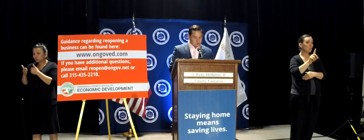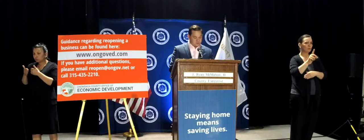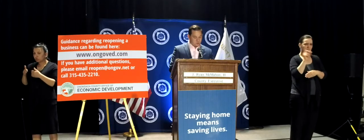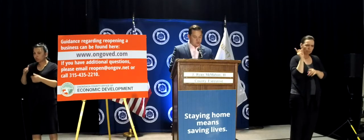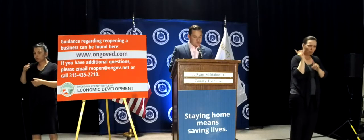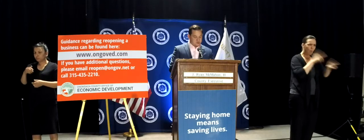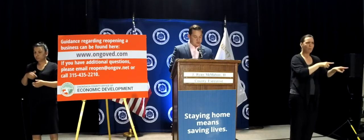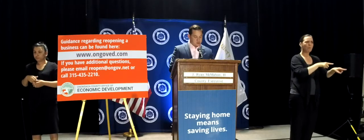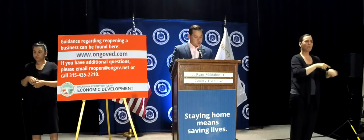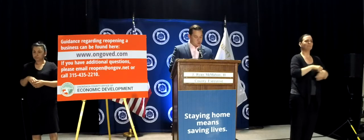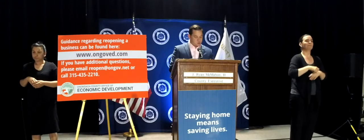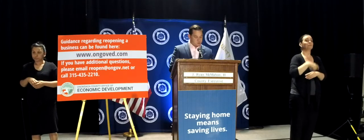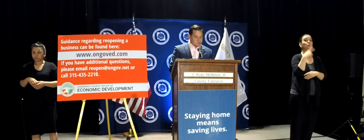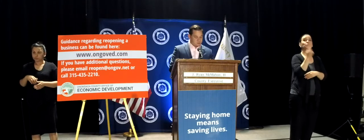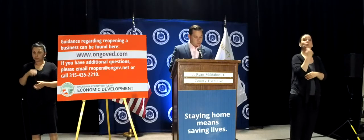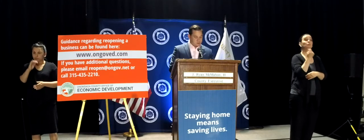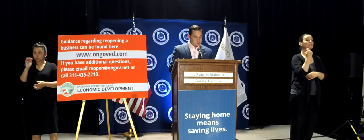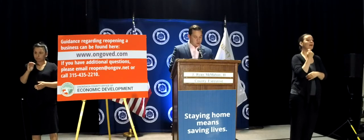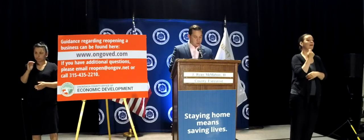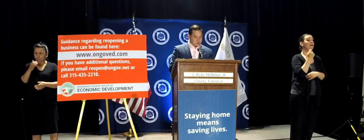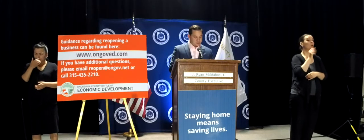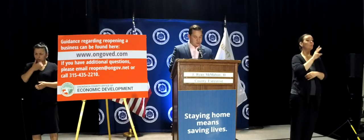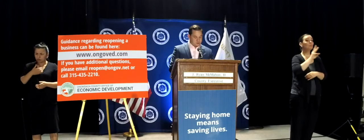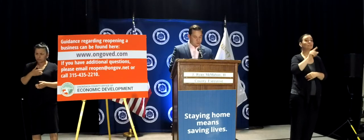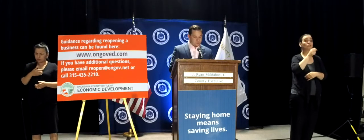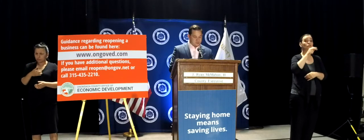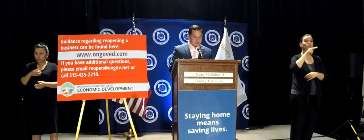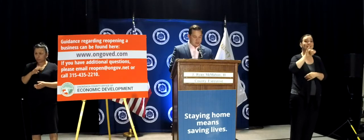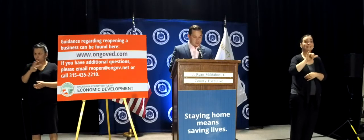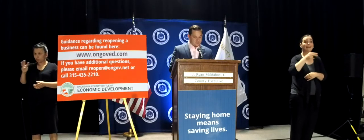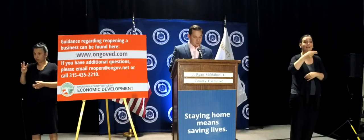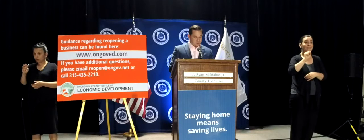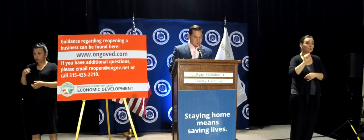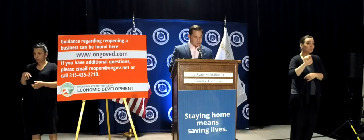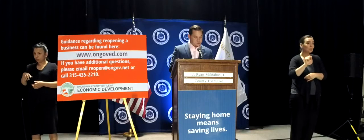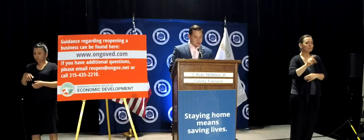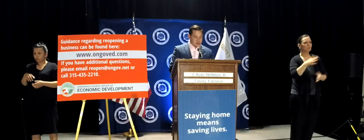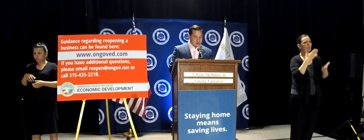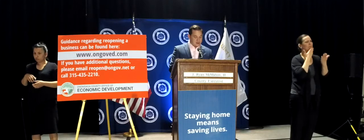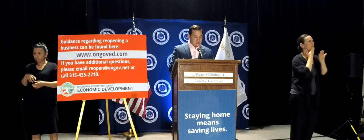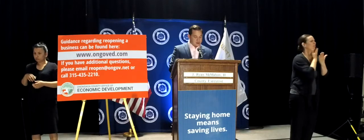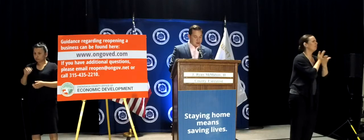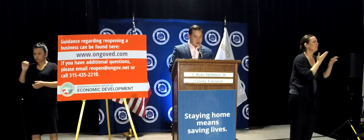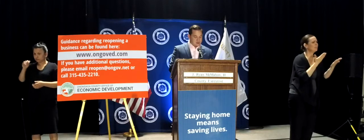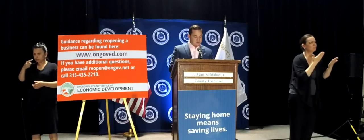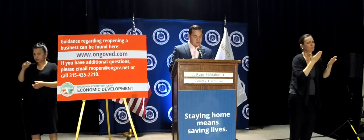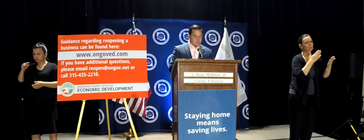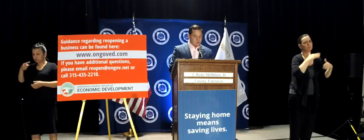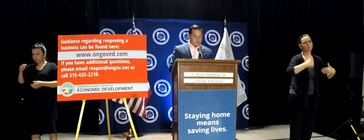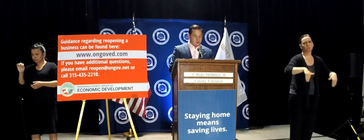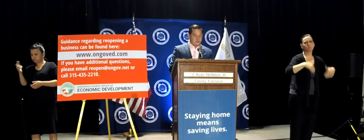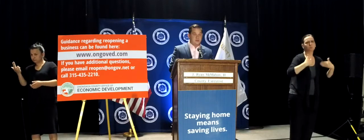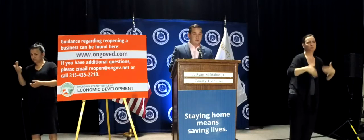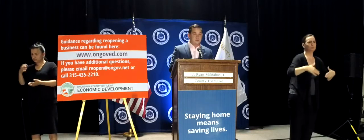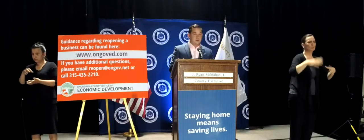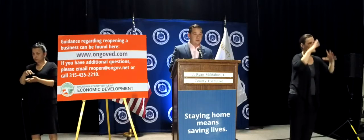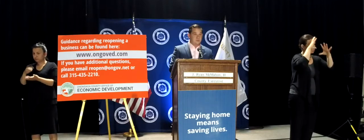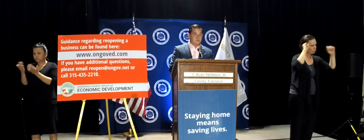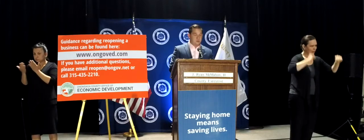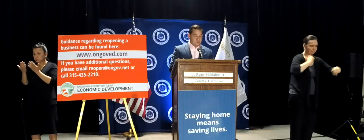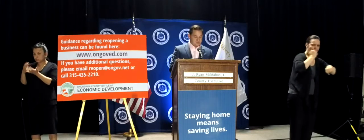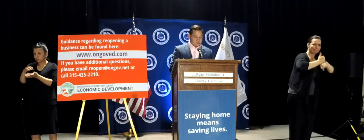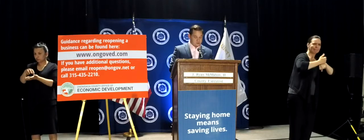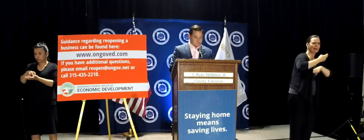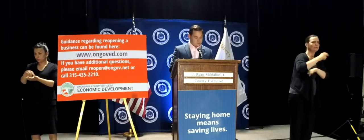we will be at the West Genesee High School. I want to thank the superintendent there for helping us with that. So we'll be in the town of